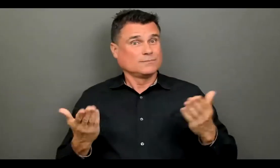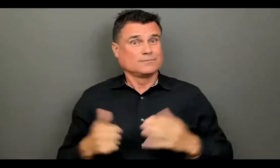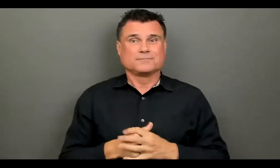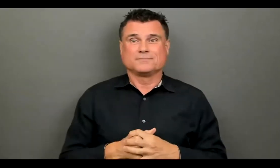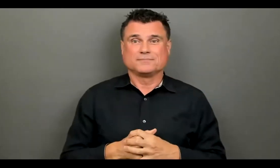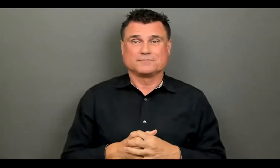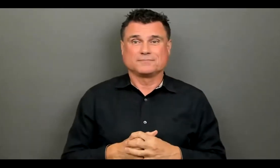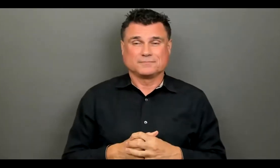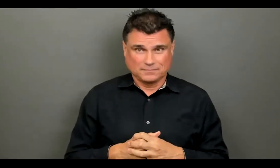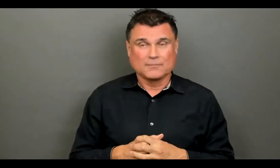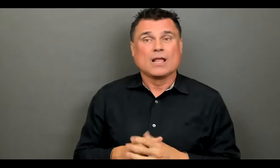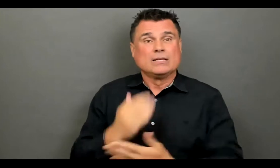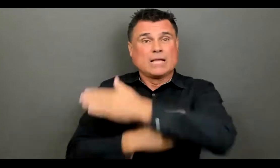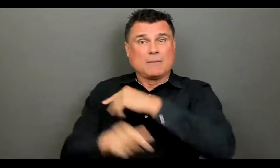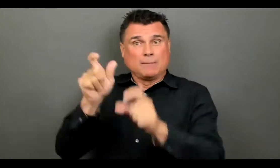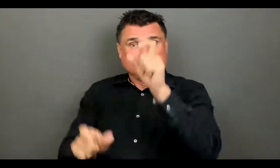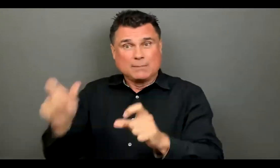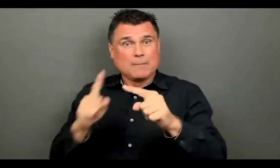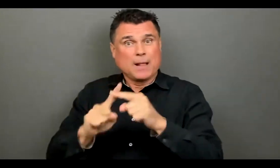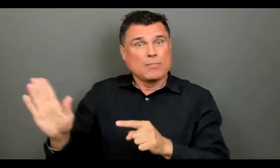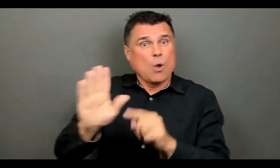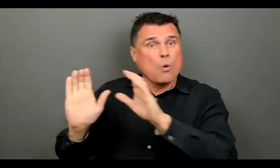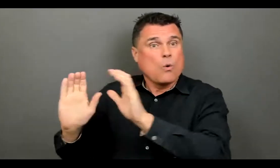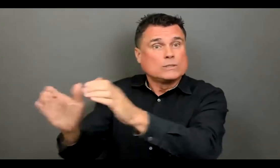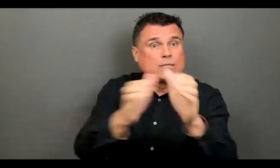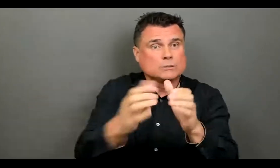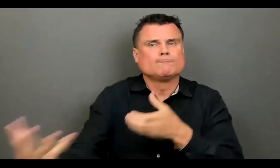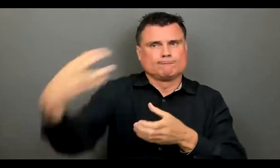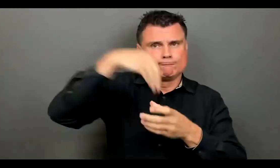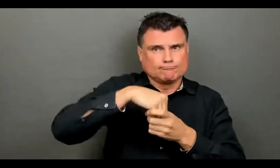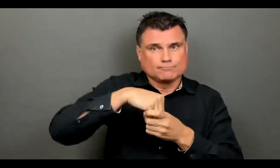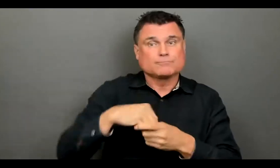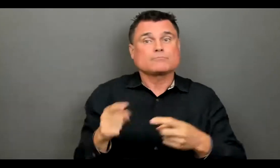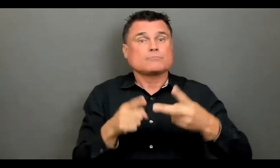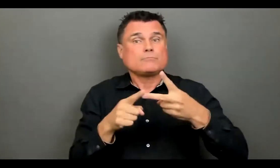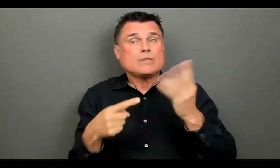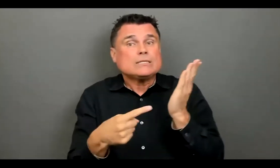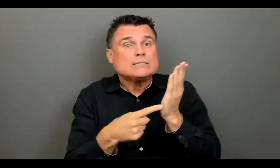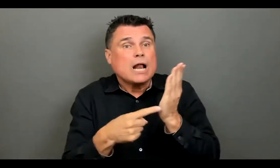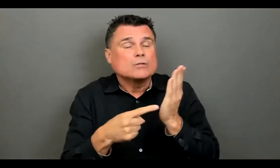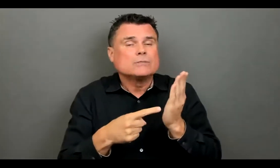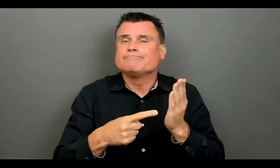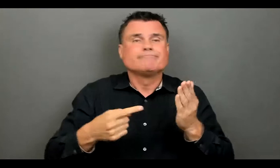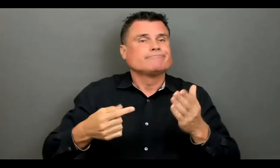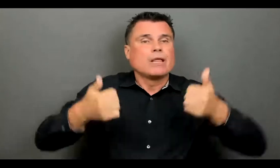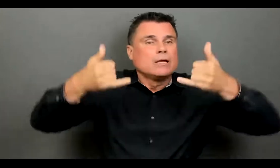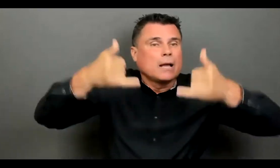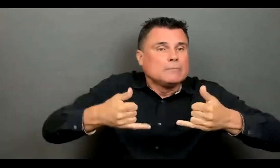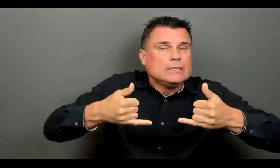representative organizations, technology providers, global social media outlets,